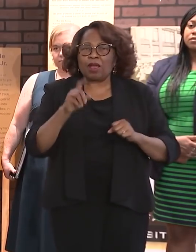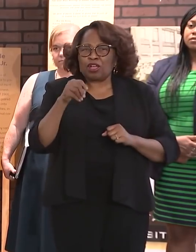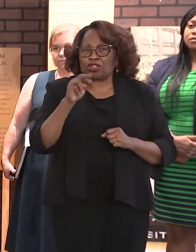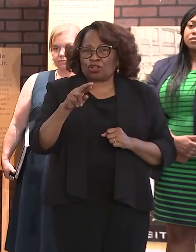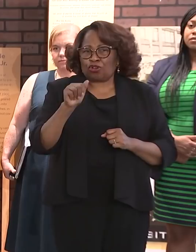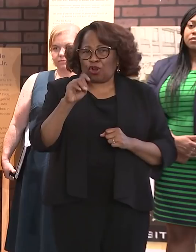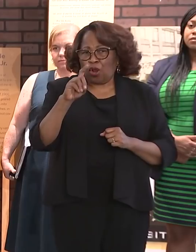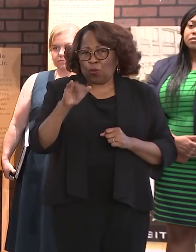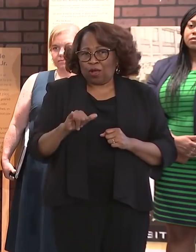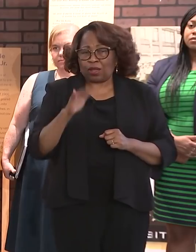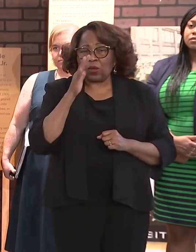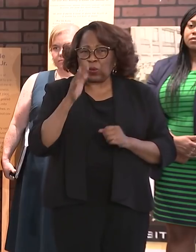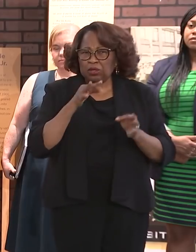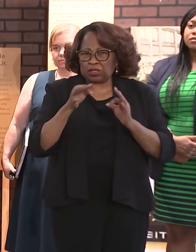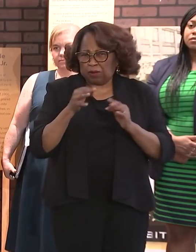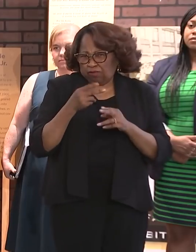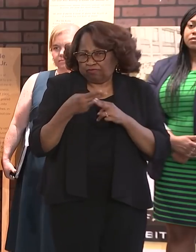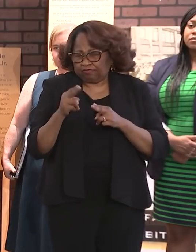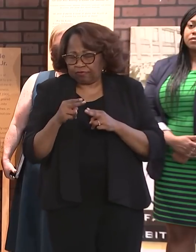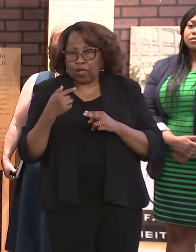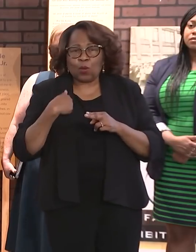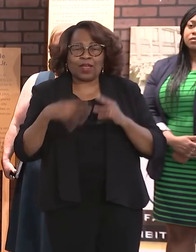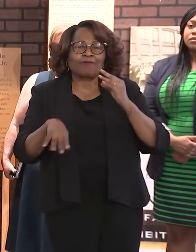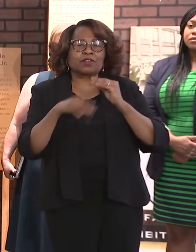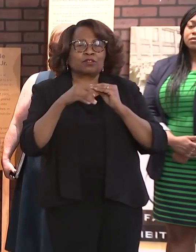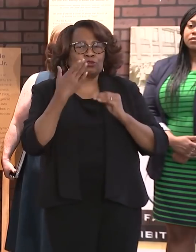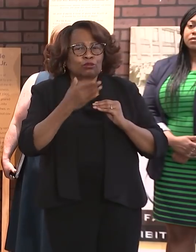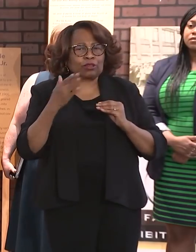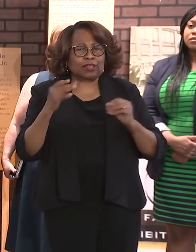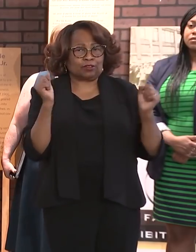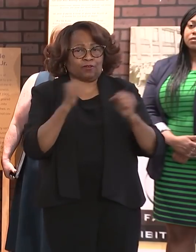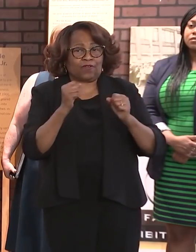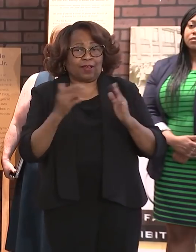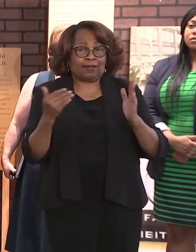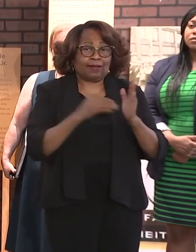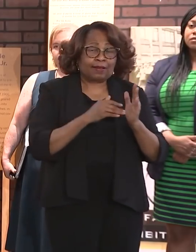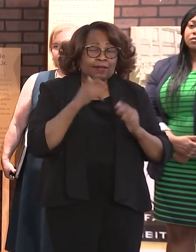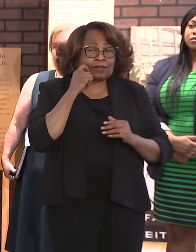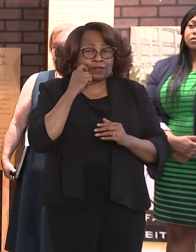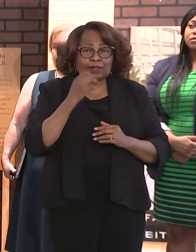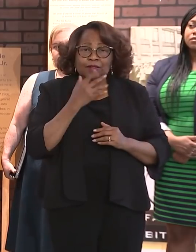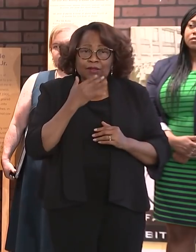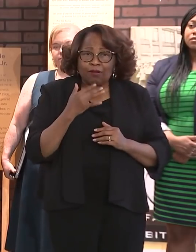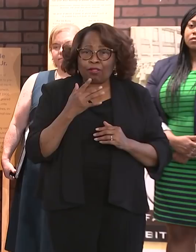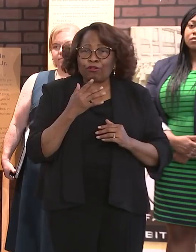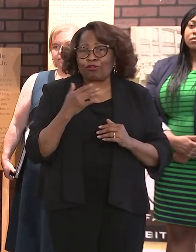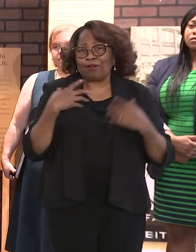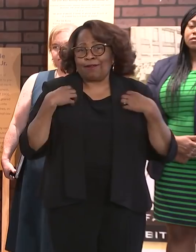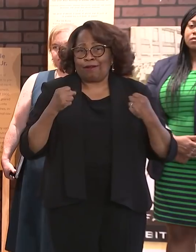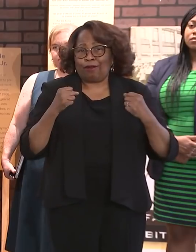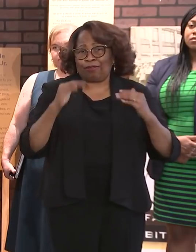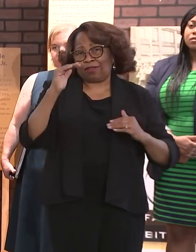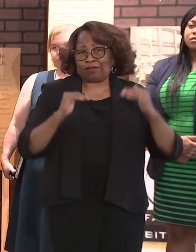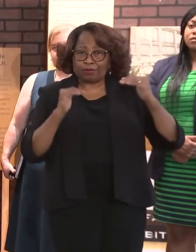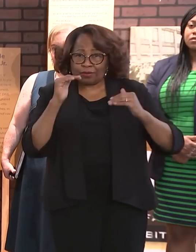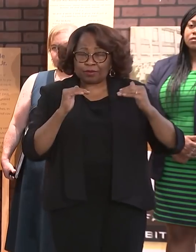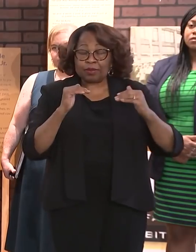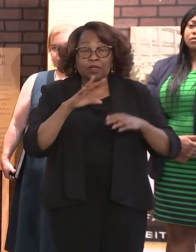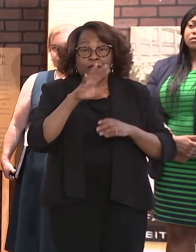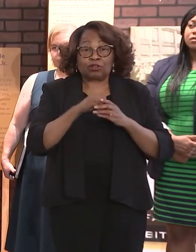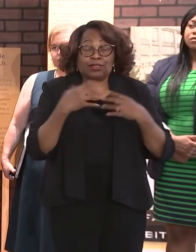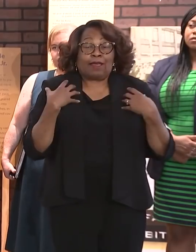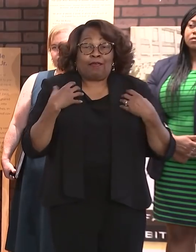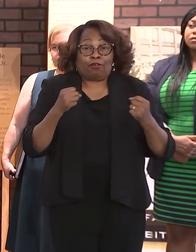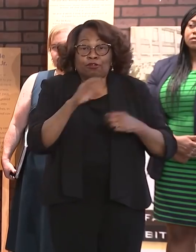explain in more detail shortly, we have additional tools to fight against racial and health inequity. These tools include Healthy